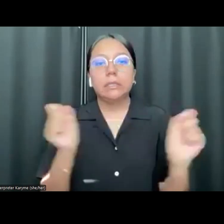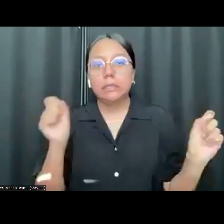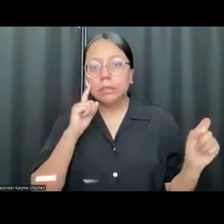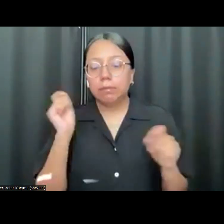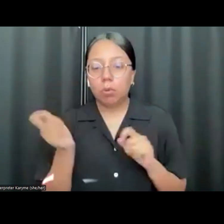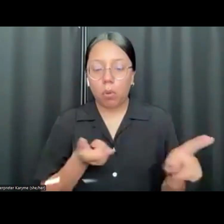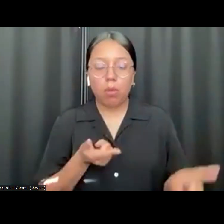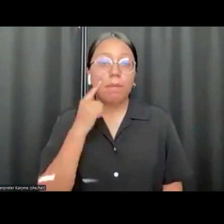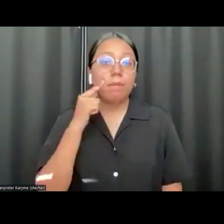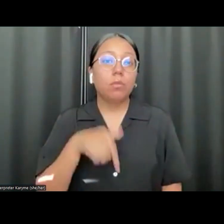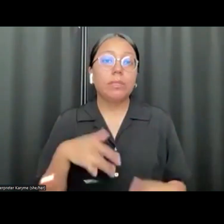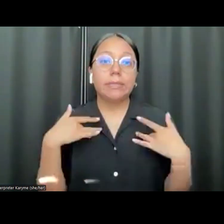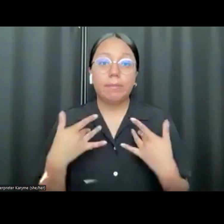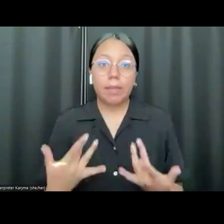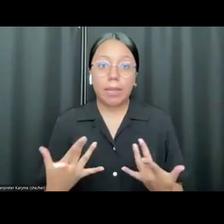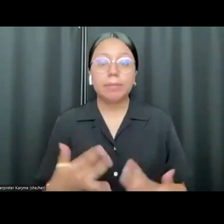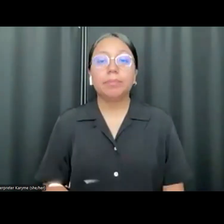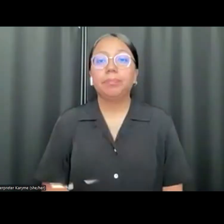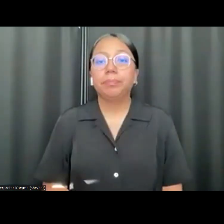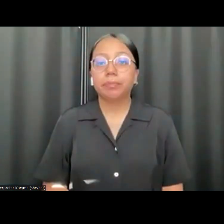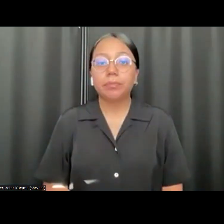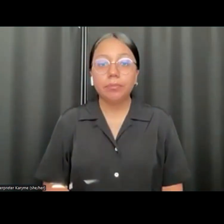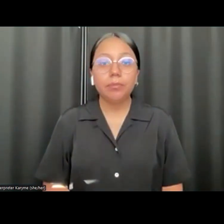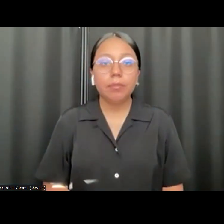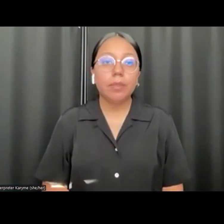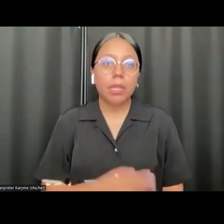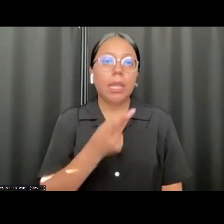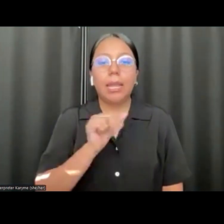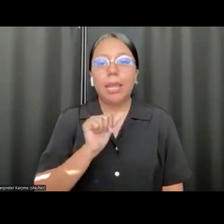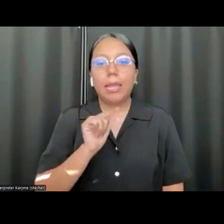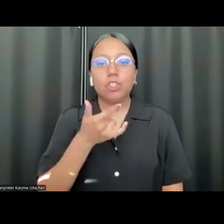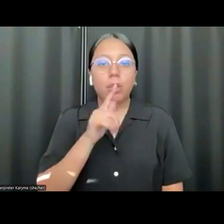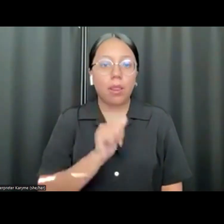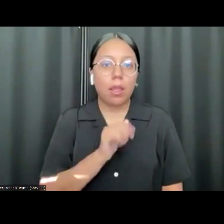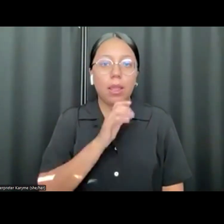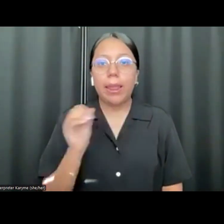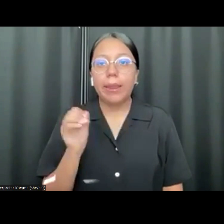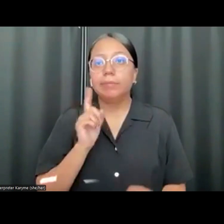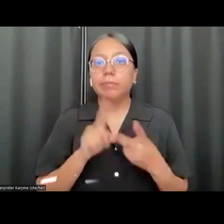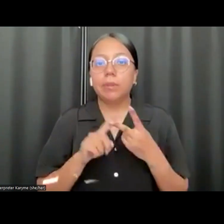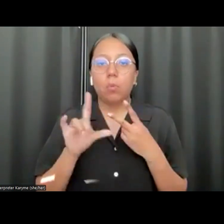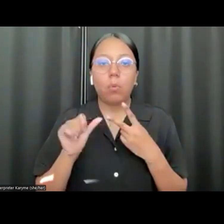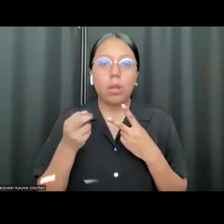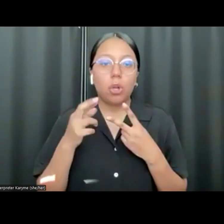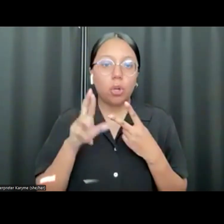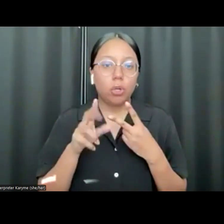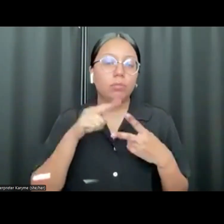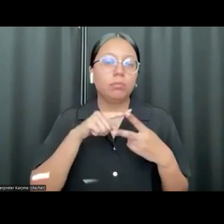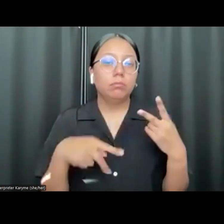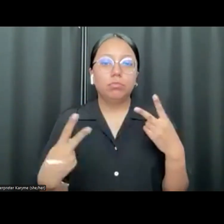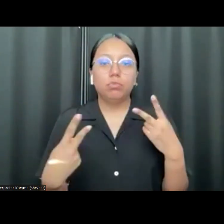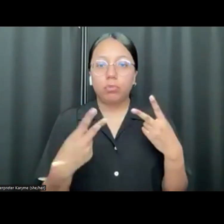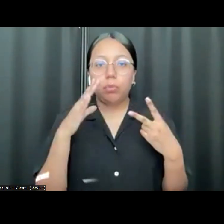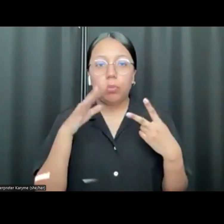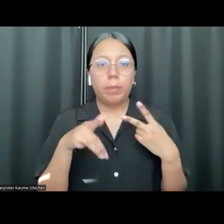myself and Walker Brewer will be your access doulas. Please reach out to us if there are any access issues that come up. As a reminder, this